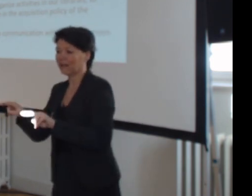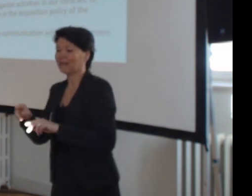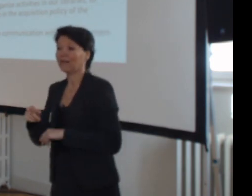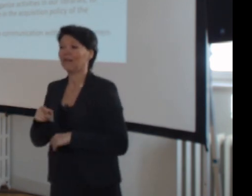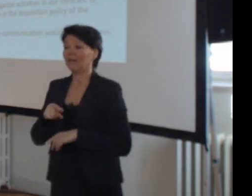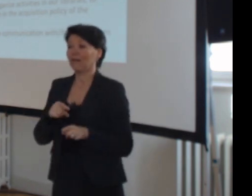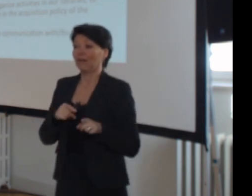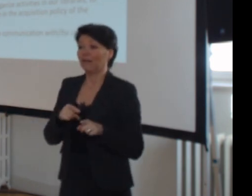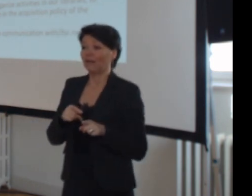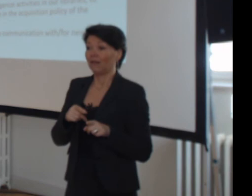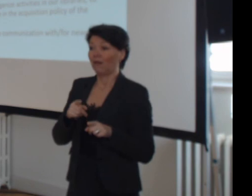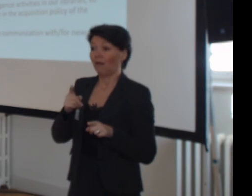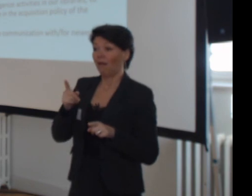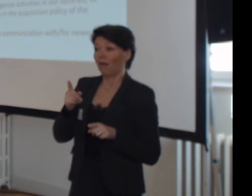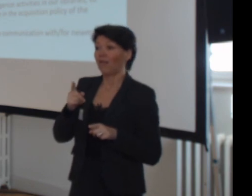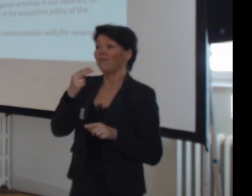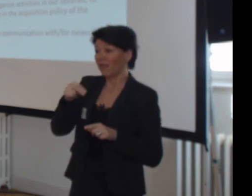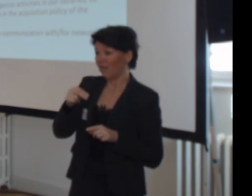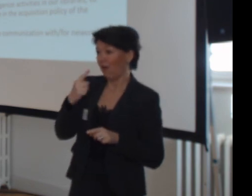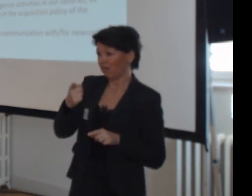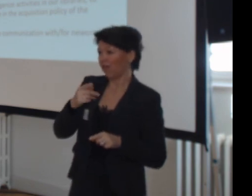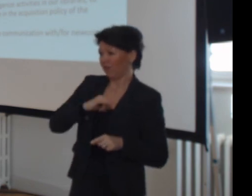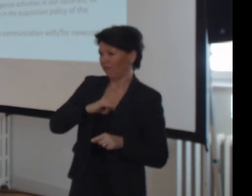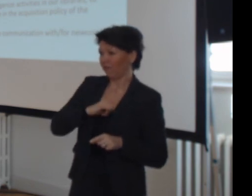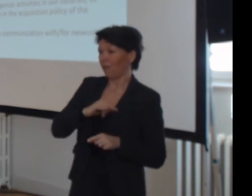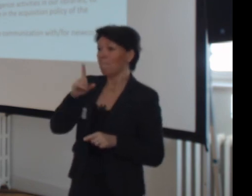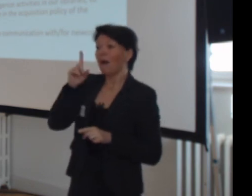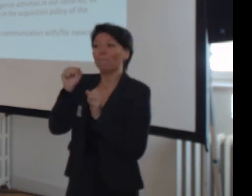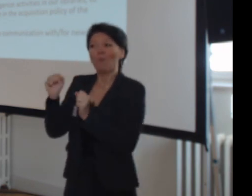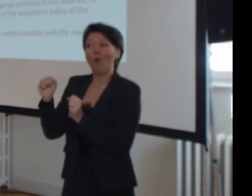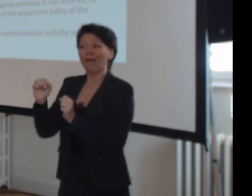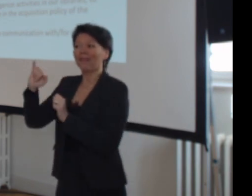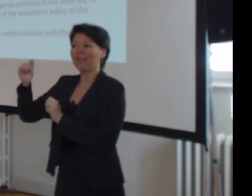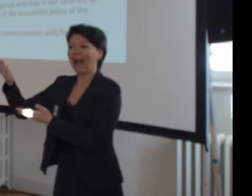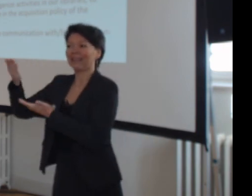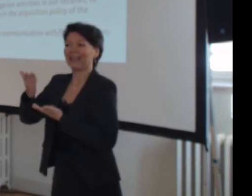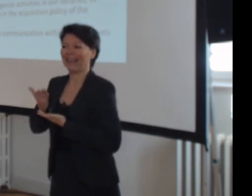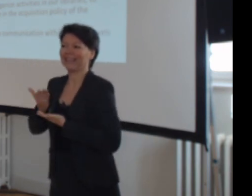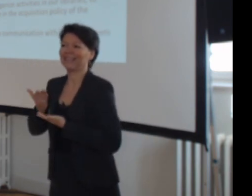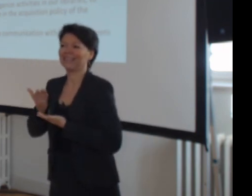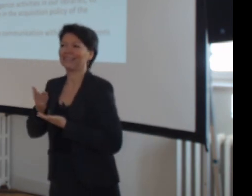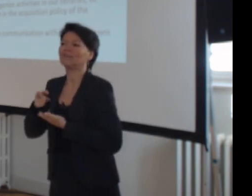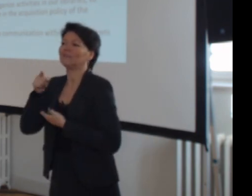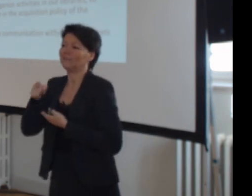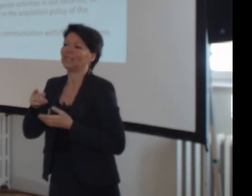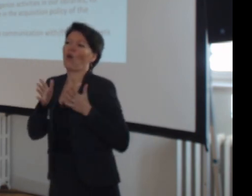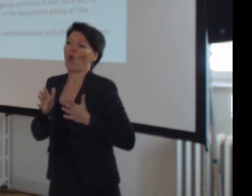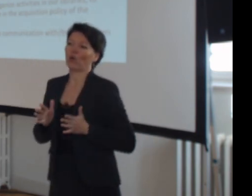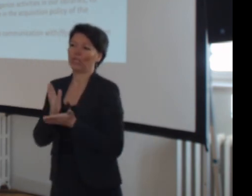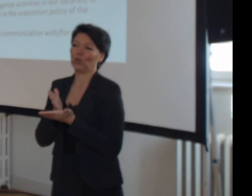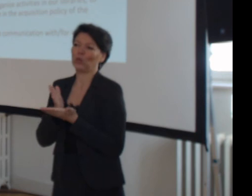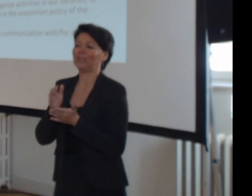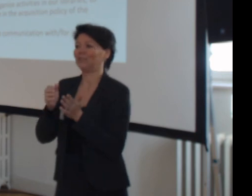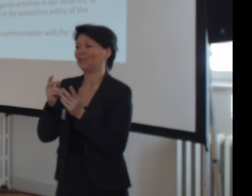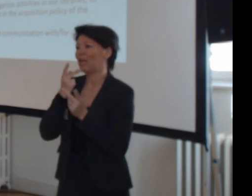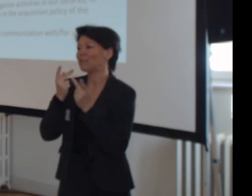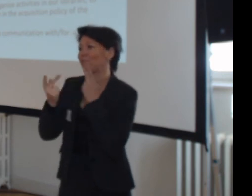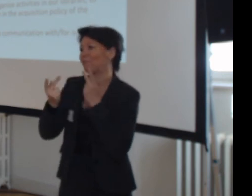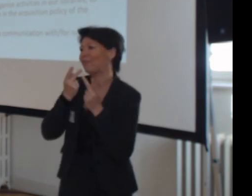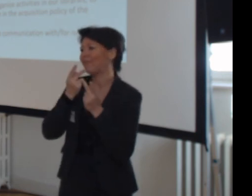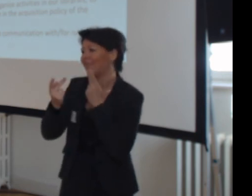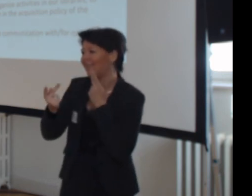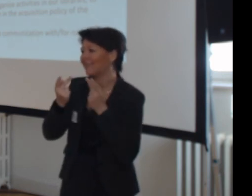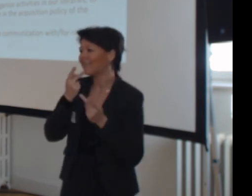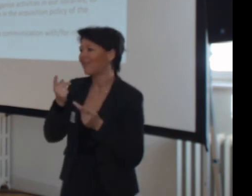but you could possibly have a yes. And this is a bit the attitude we have been experimenting with these previous years, and